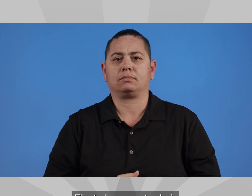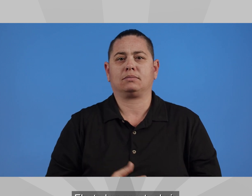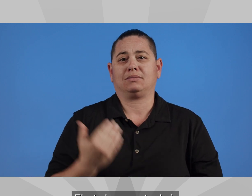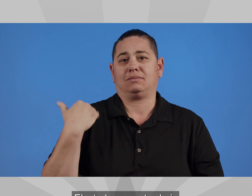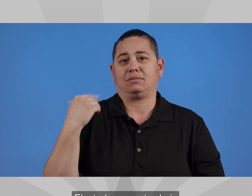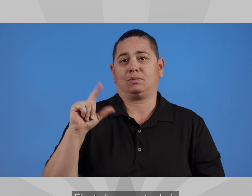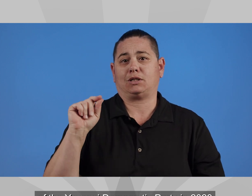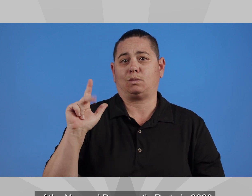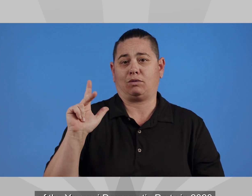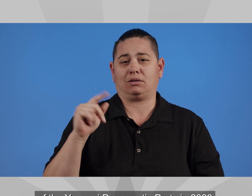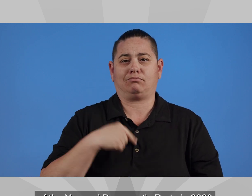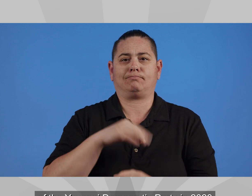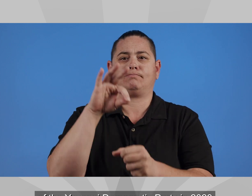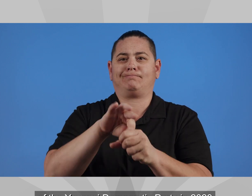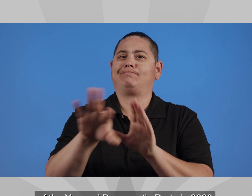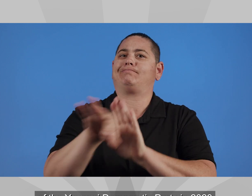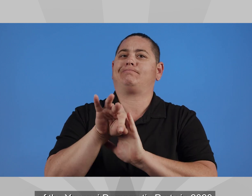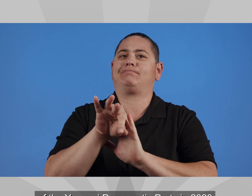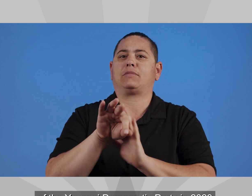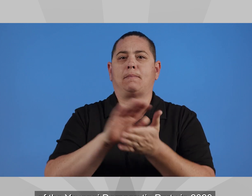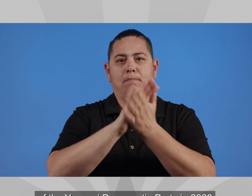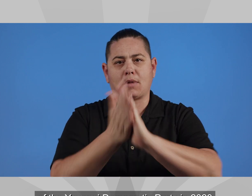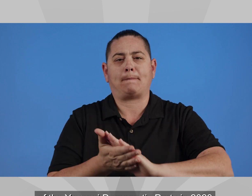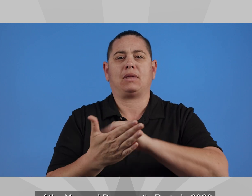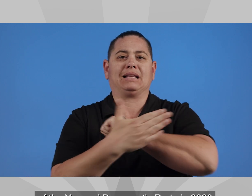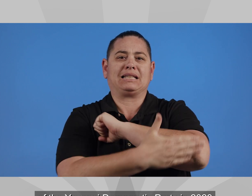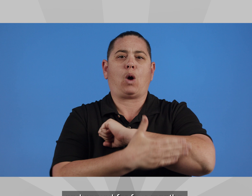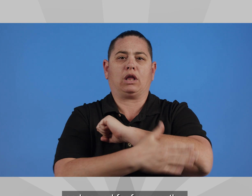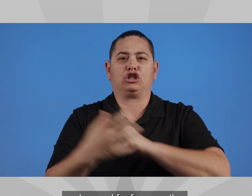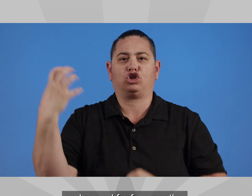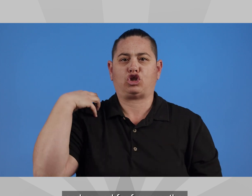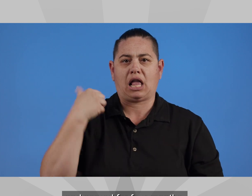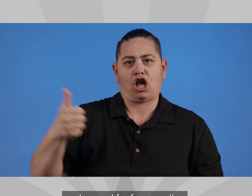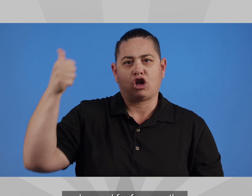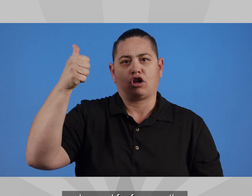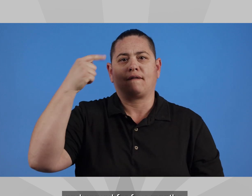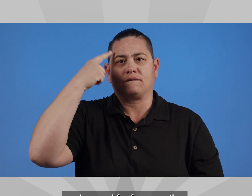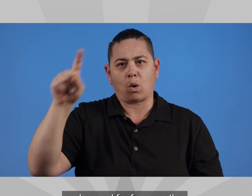Elected as county chair of the Yavapai Democratic Party in 2023.